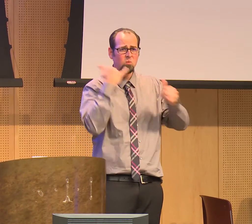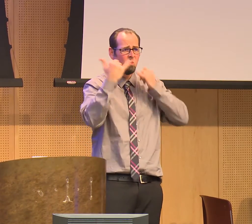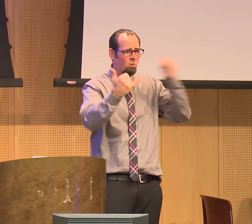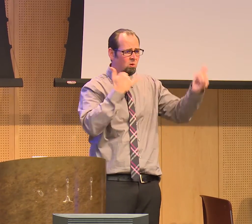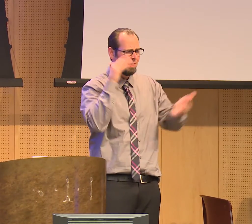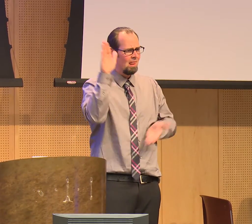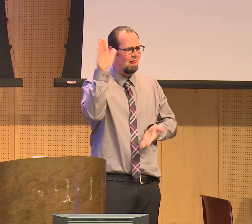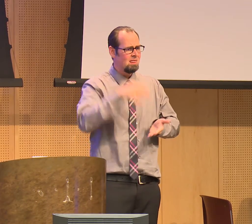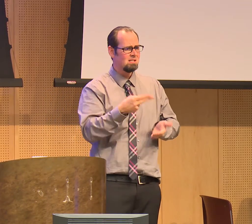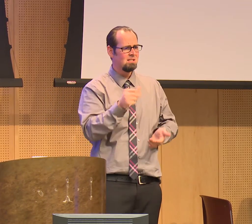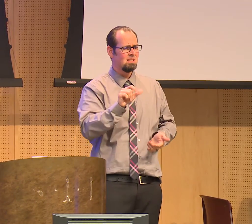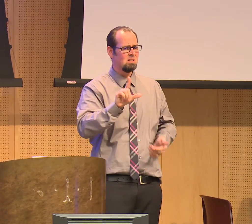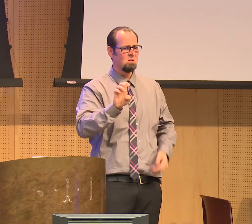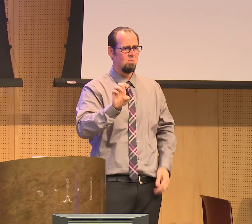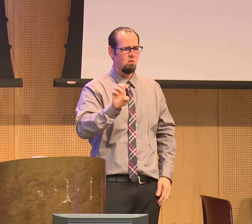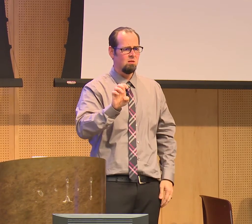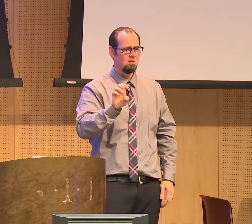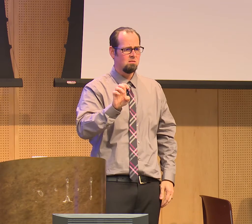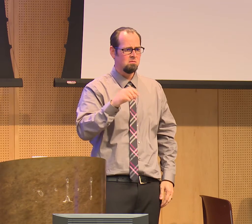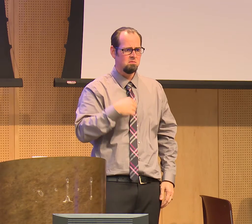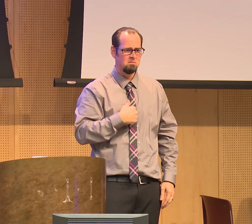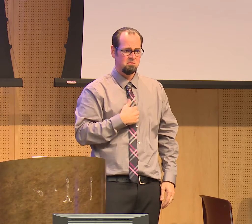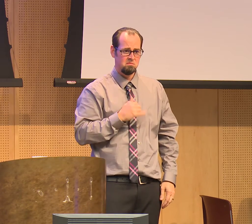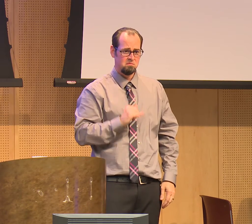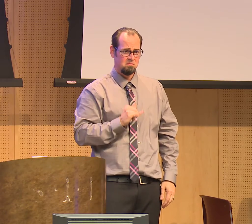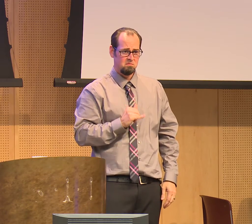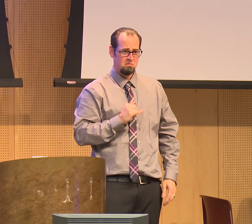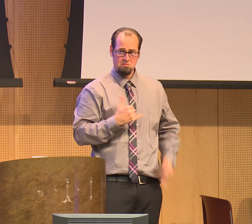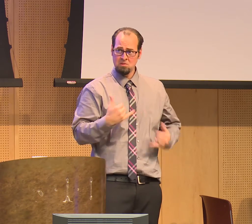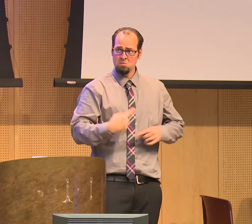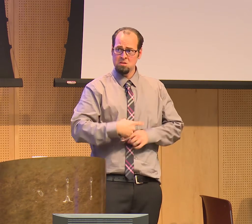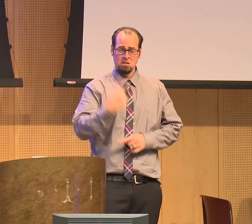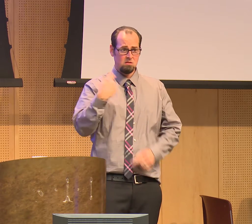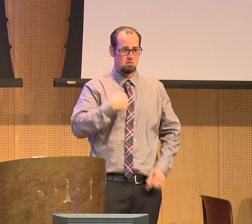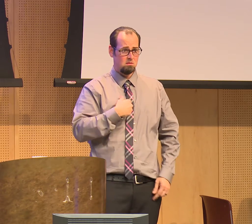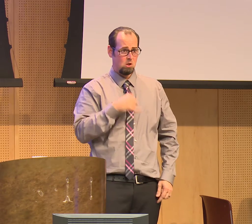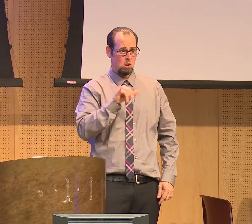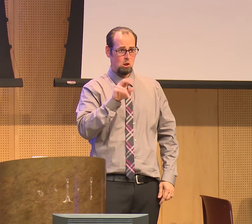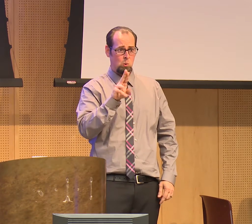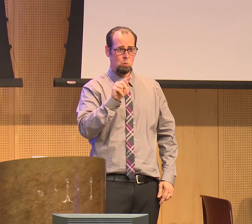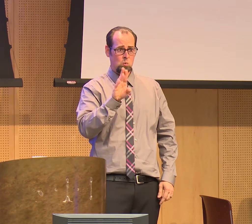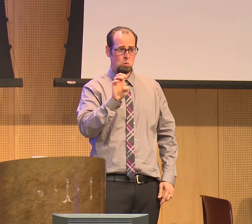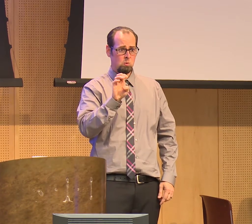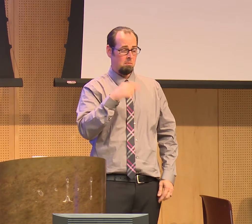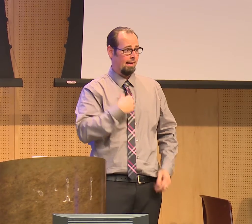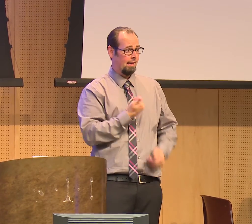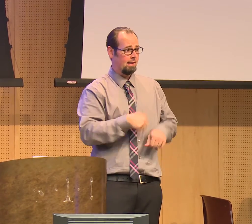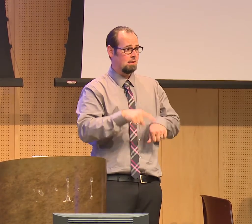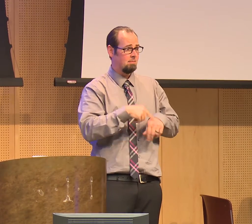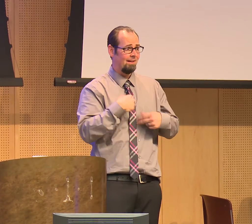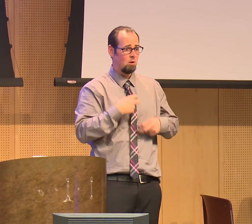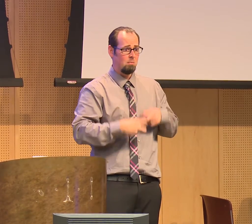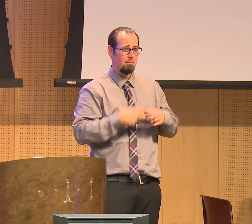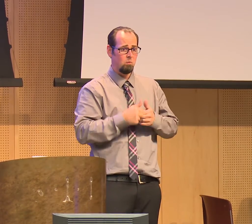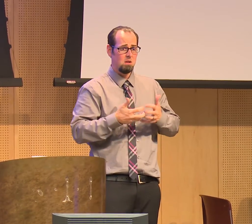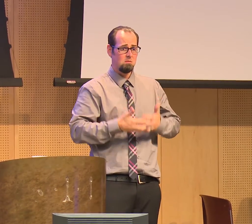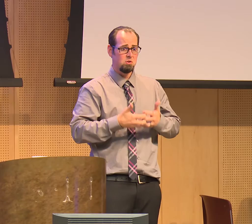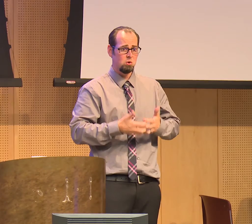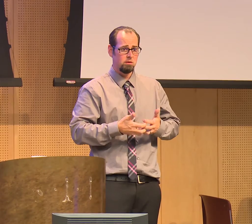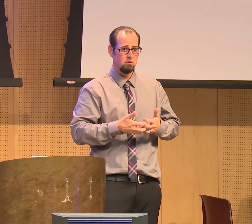call tech support anytime. And we could put that up on YouTube. So anytime I had a problem with a machine,